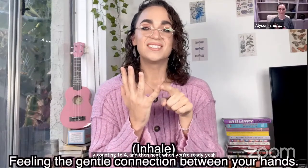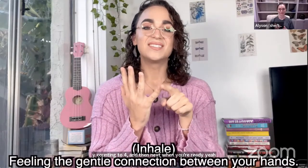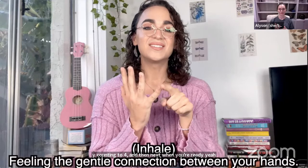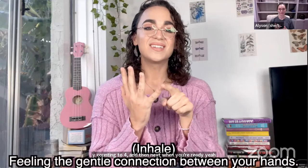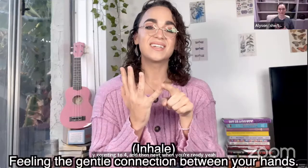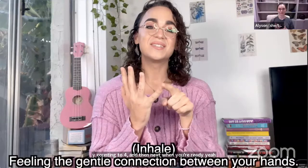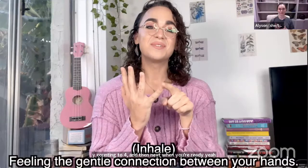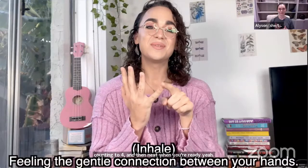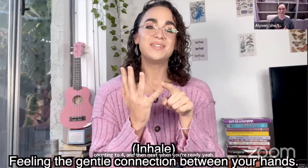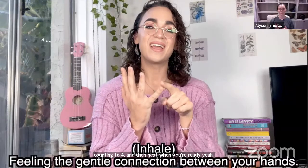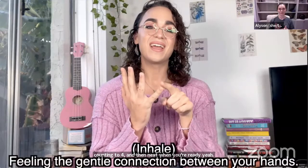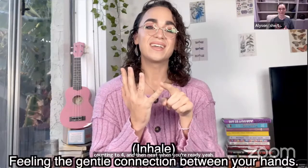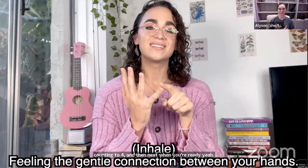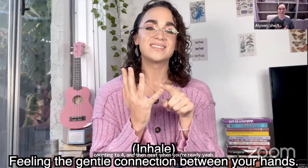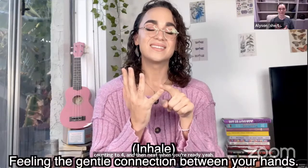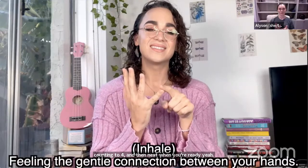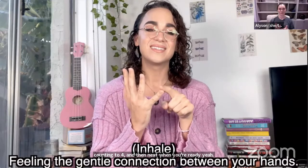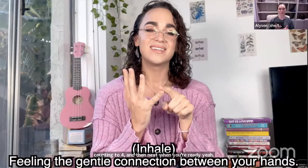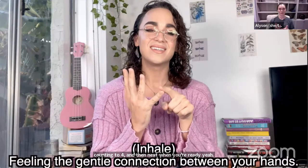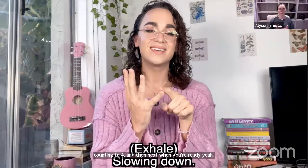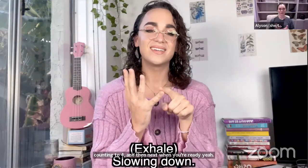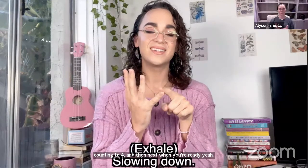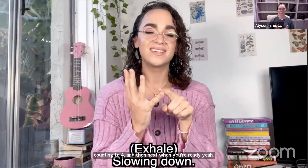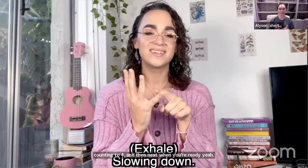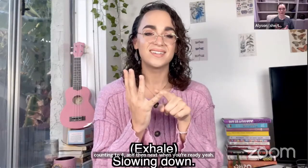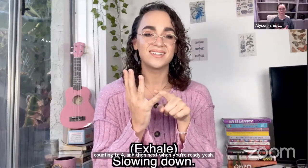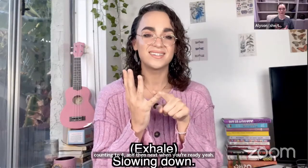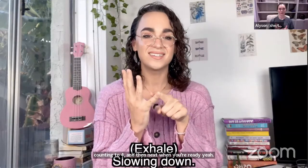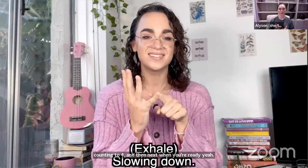Feeling the gentle connection between your hands.